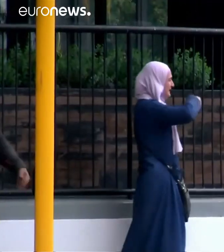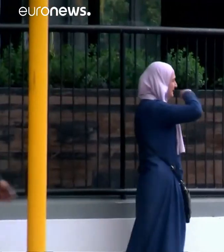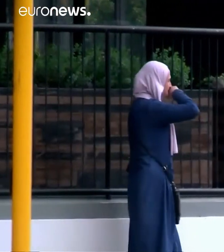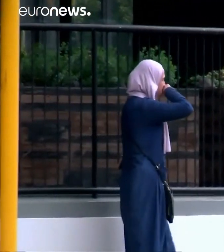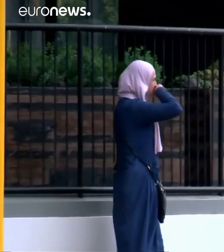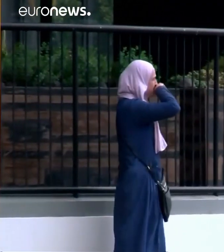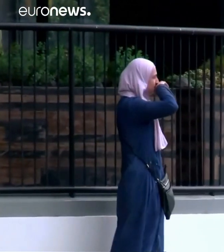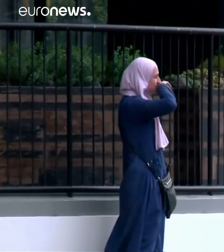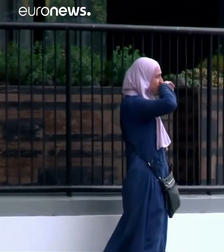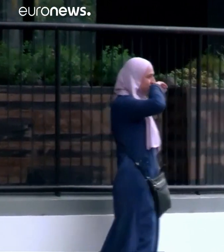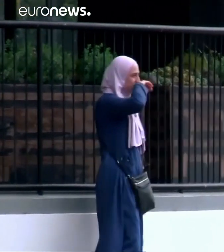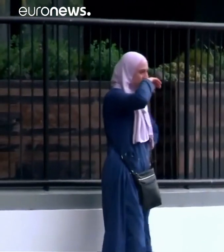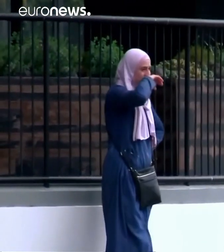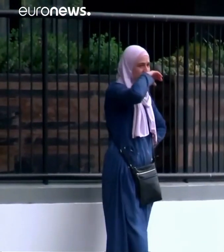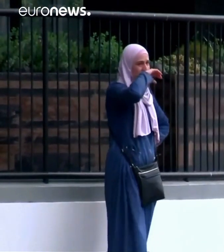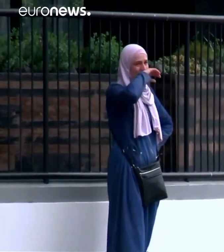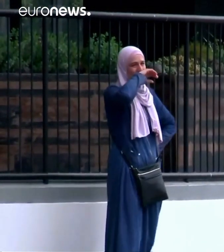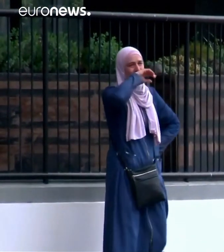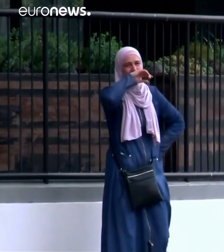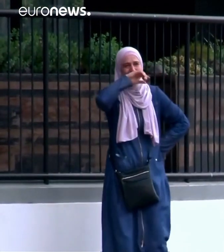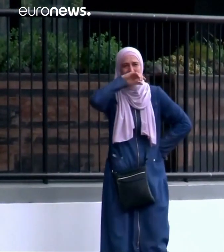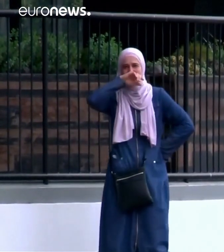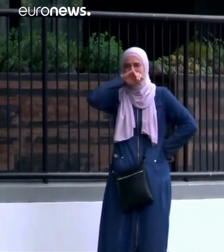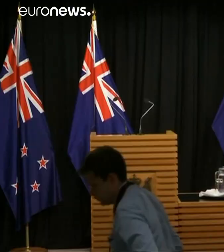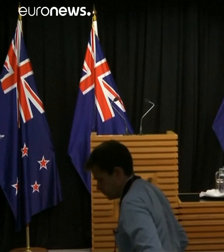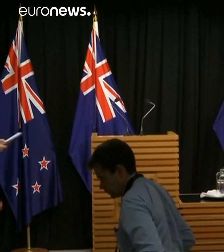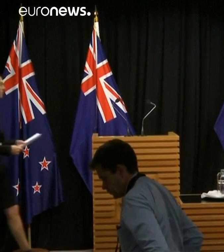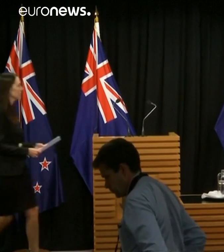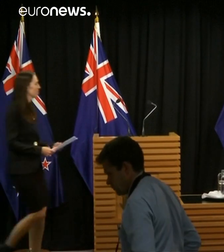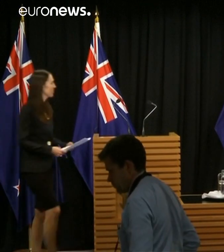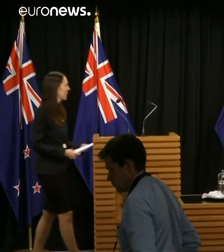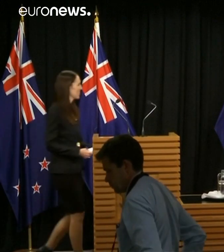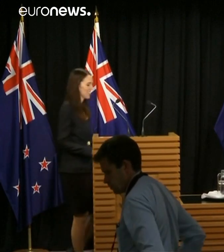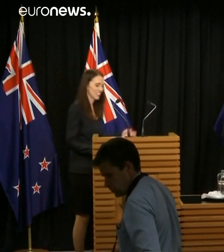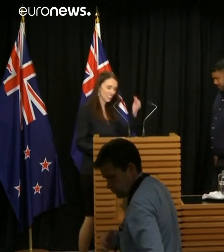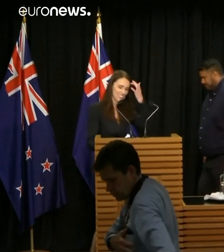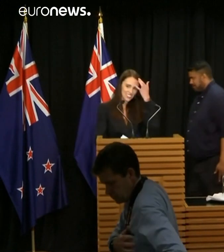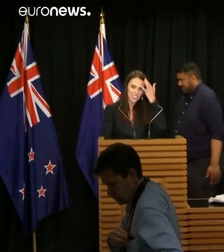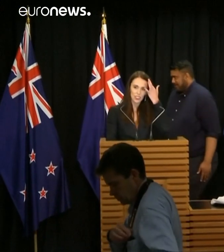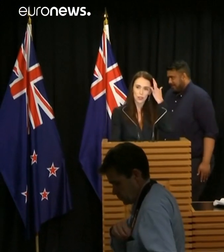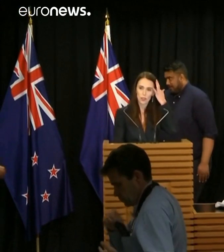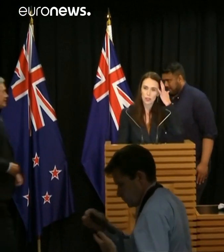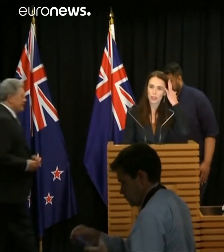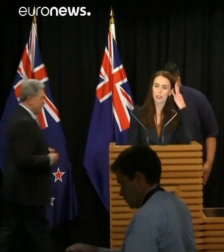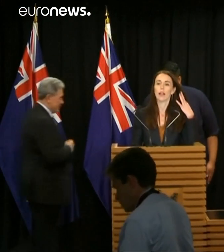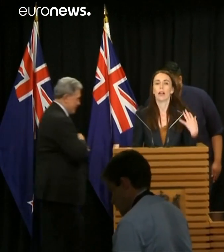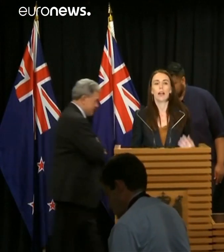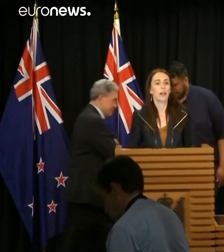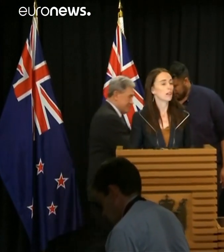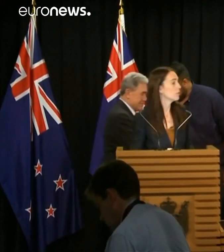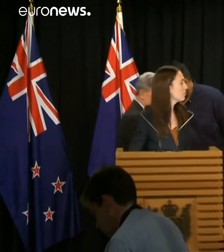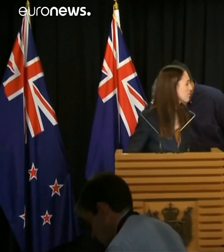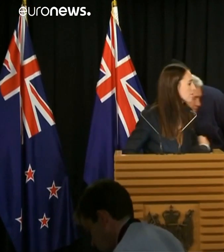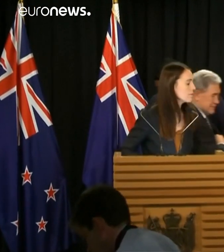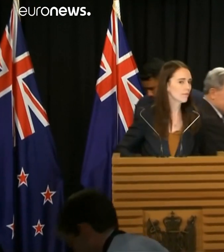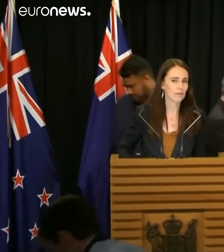The announcement of a royal commission, a powerful, rarely used form of public inquiry, reflects concerns over whether the intelligence